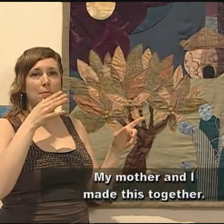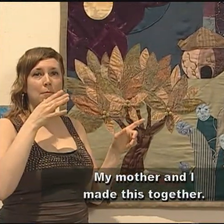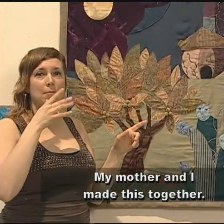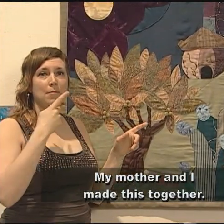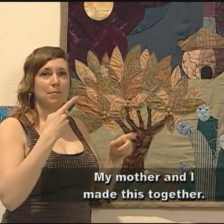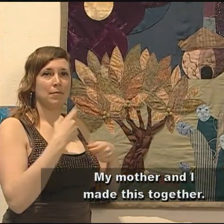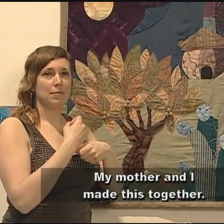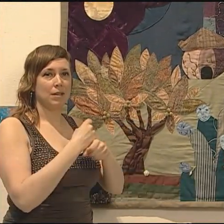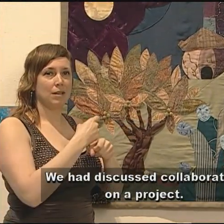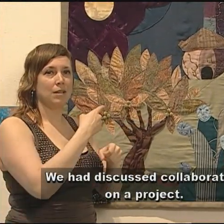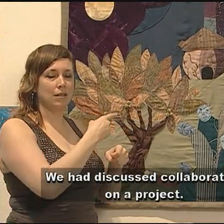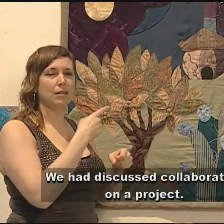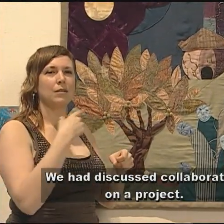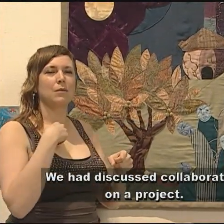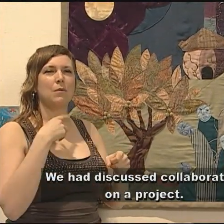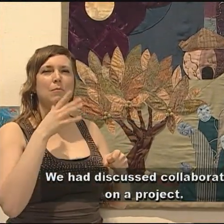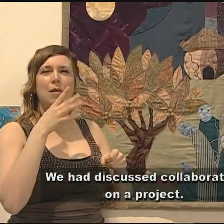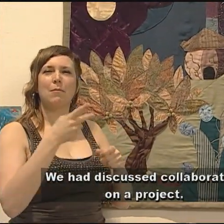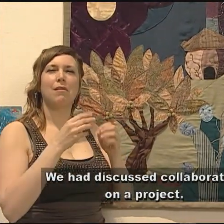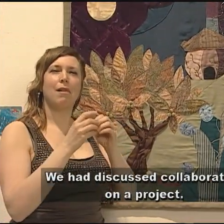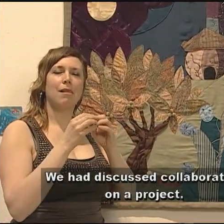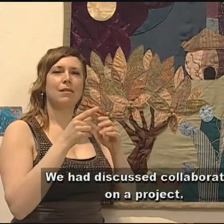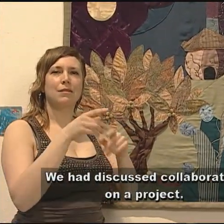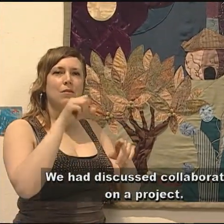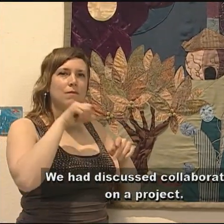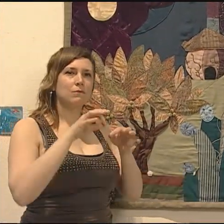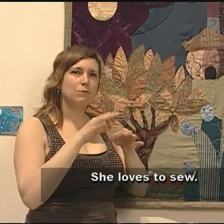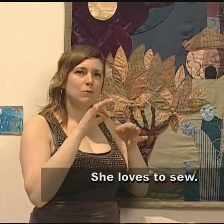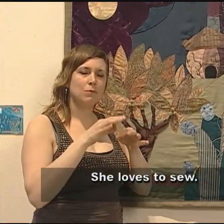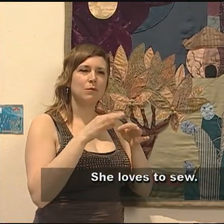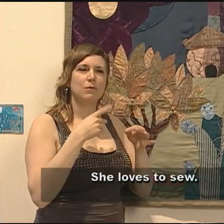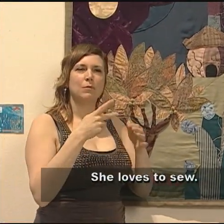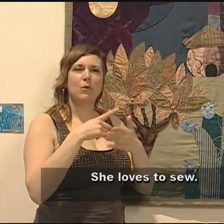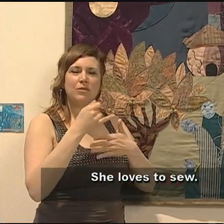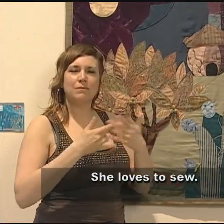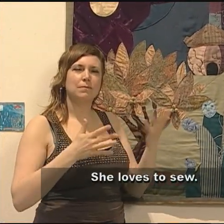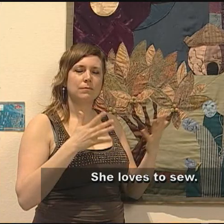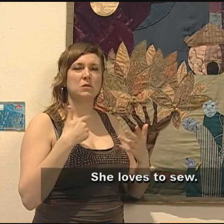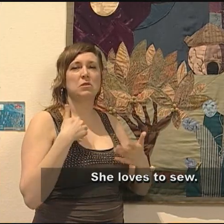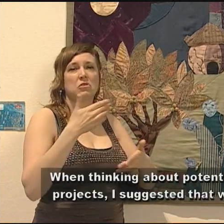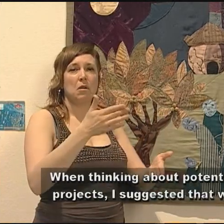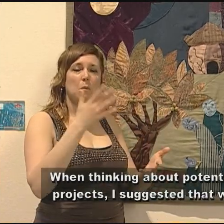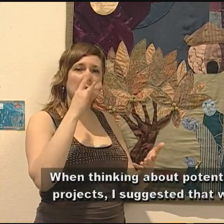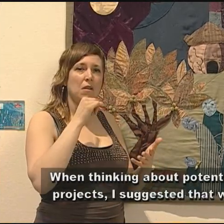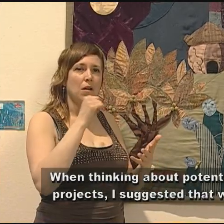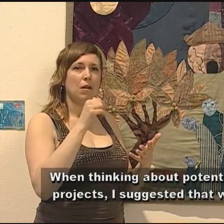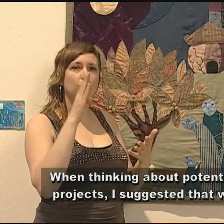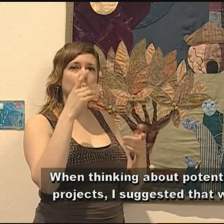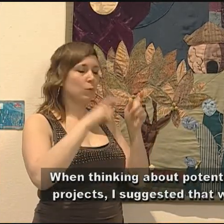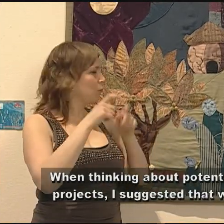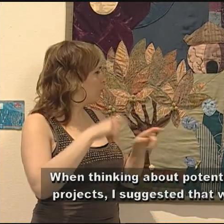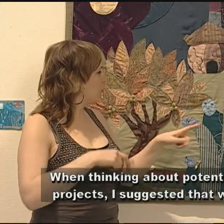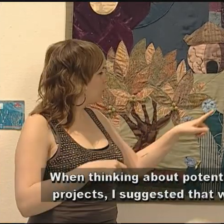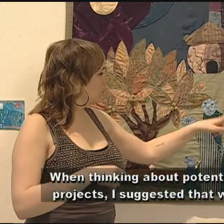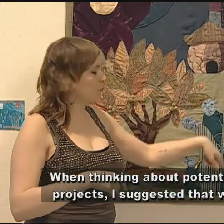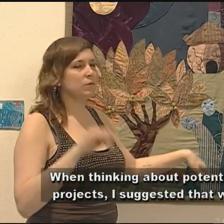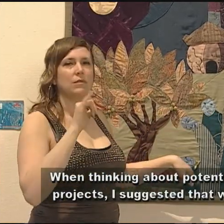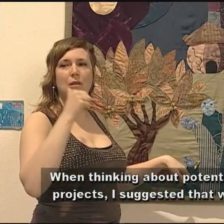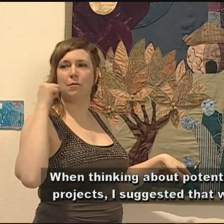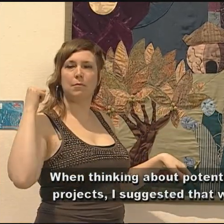My mother and I made this together. We had discussed collaborating on a project. She loves to sew. When thinking about potential projects,